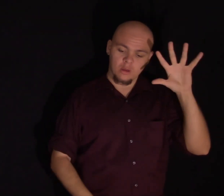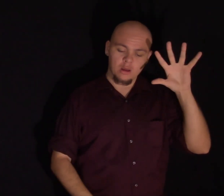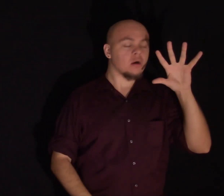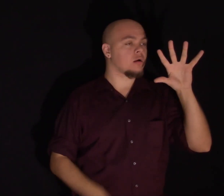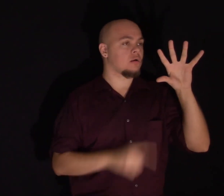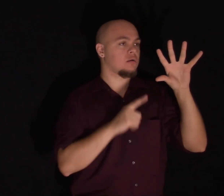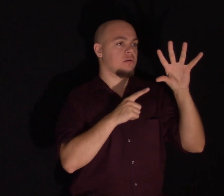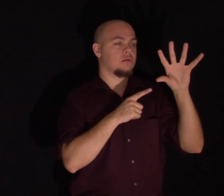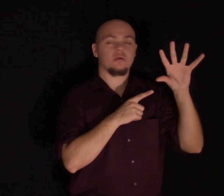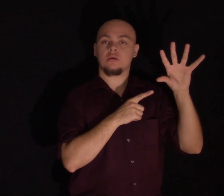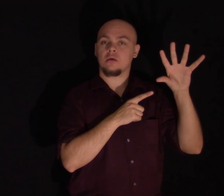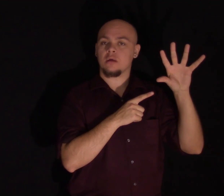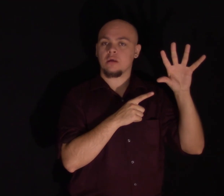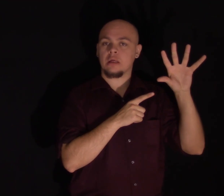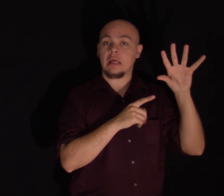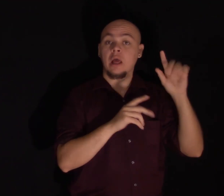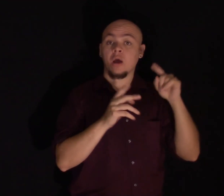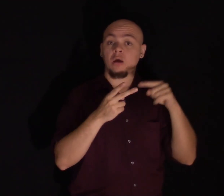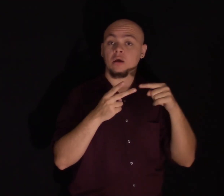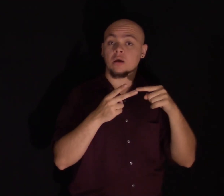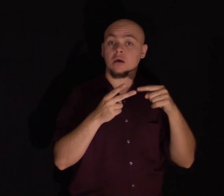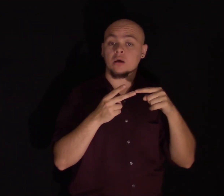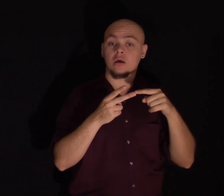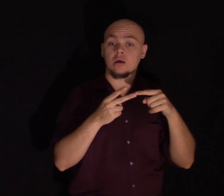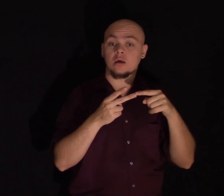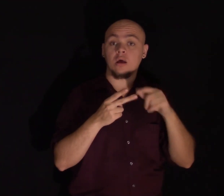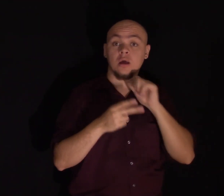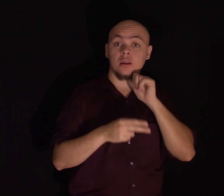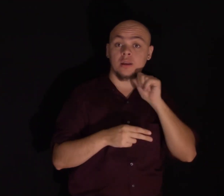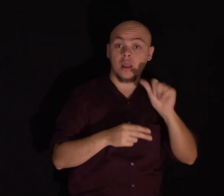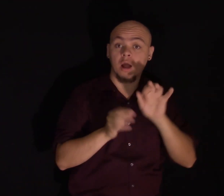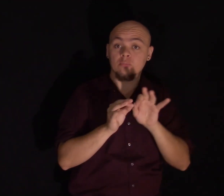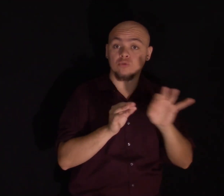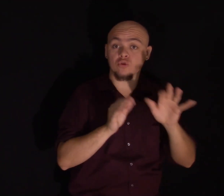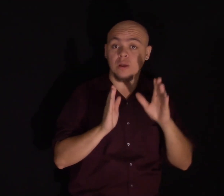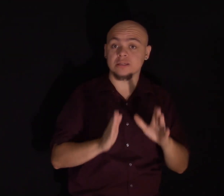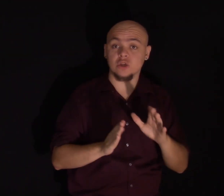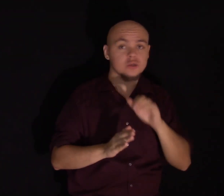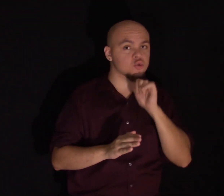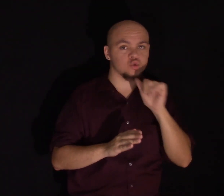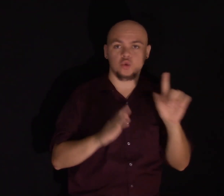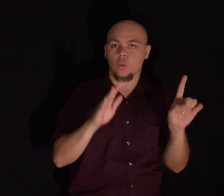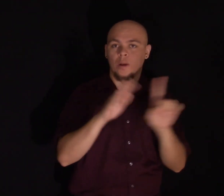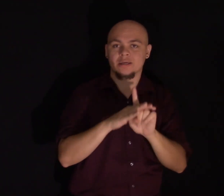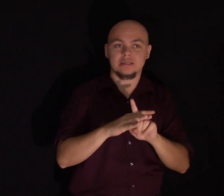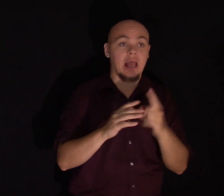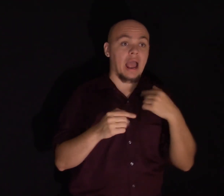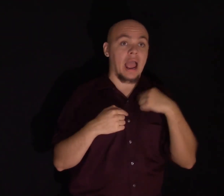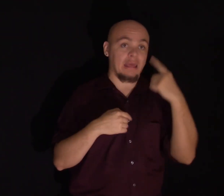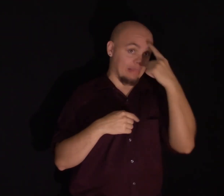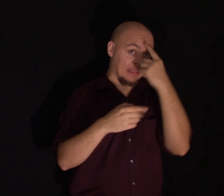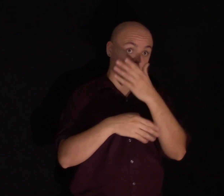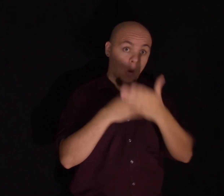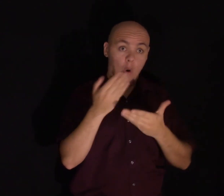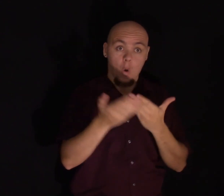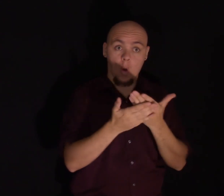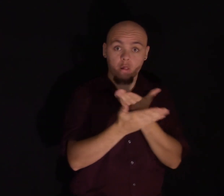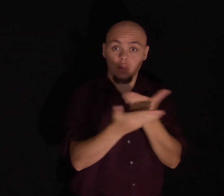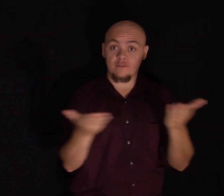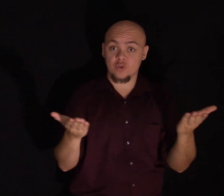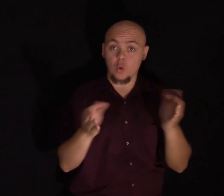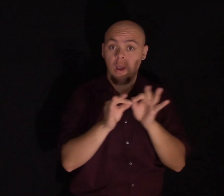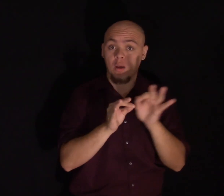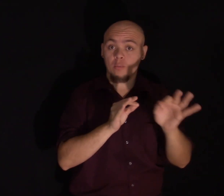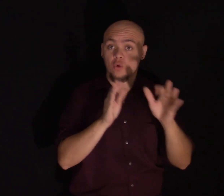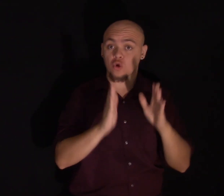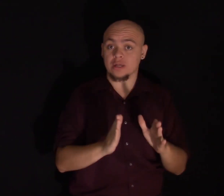that i don't think non-procrastinators exist that's right i think all of you are procrastinators now you